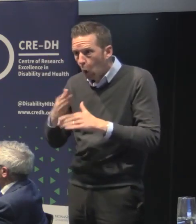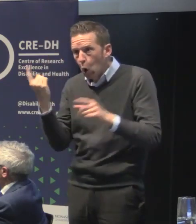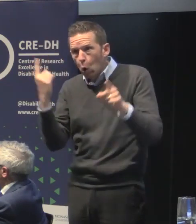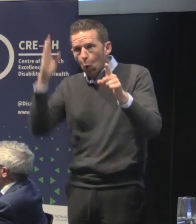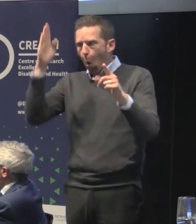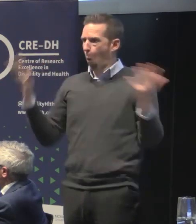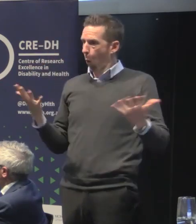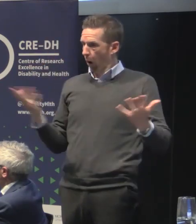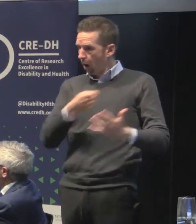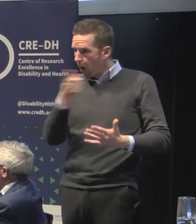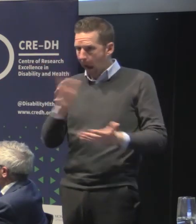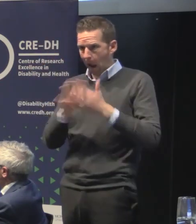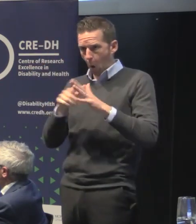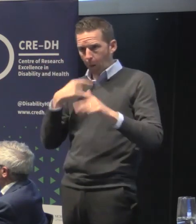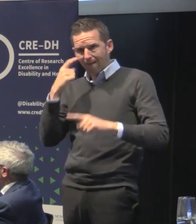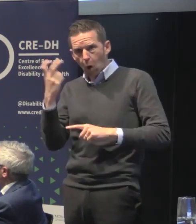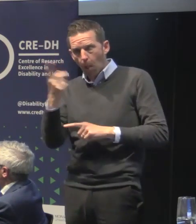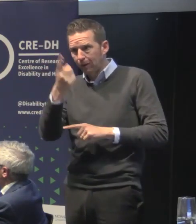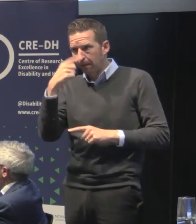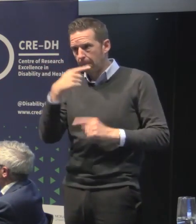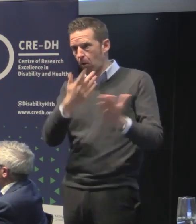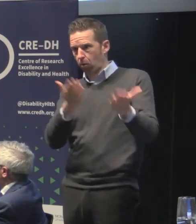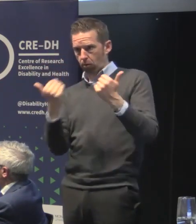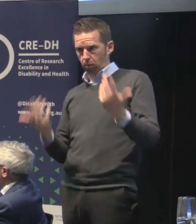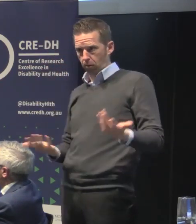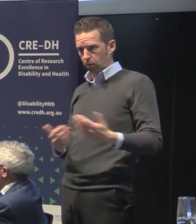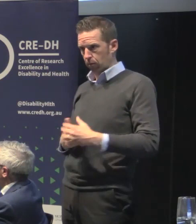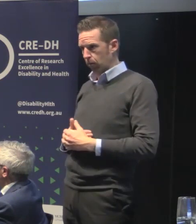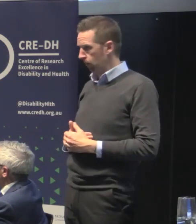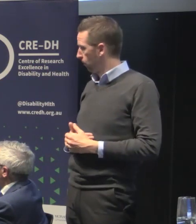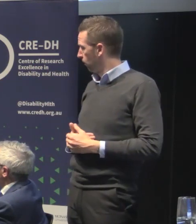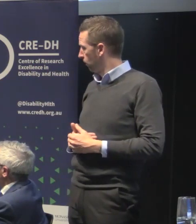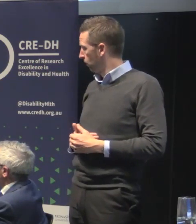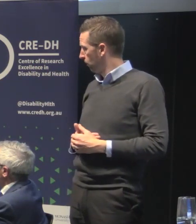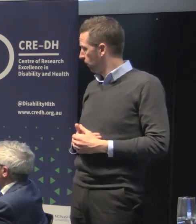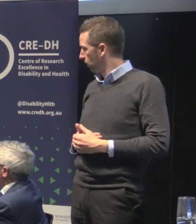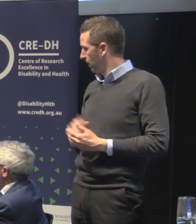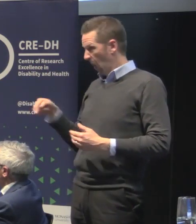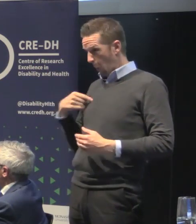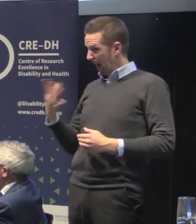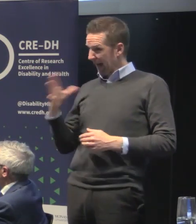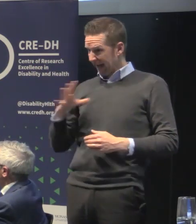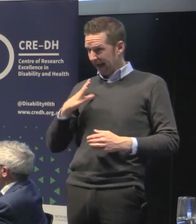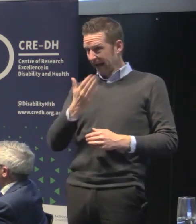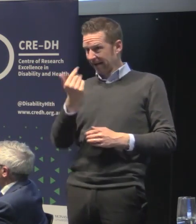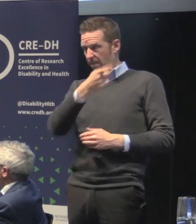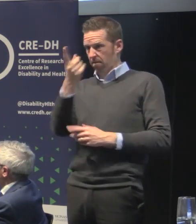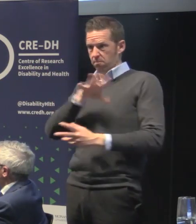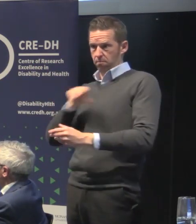find them and get them working? Like, you know, we need people, we need them